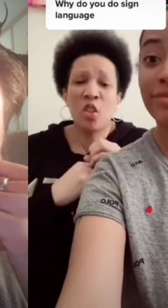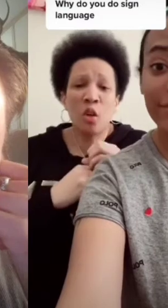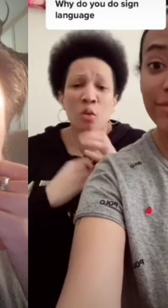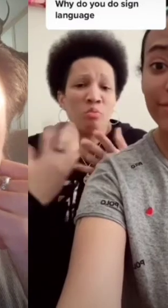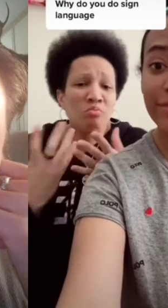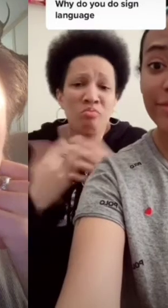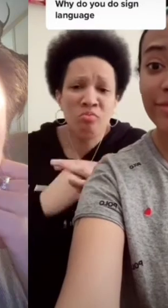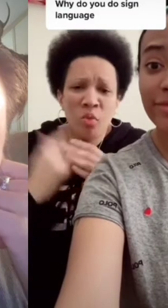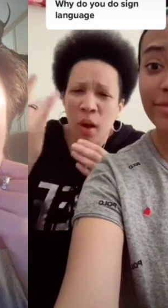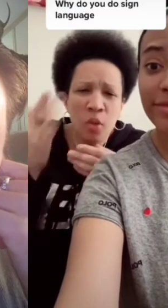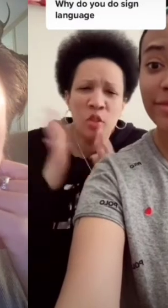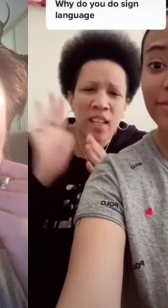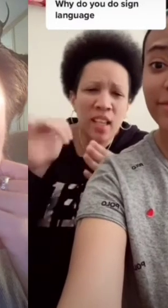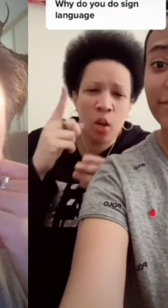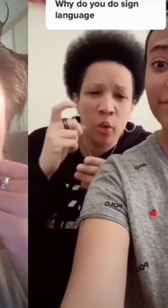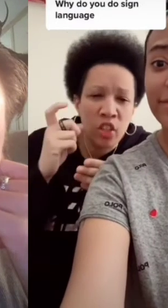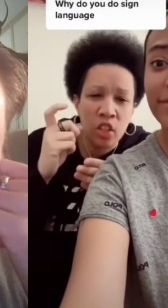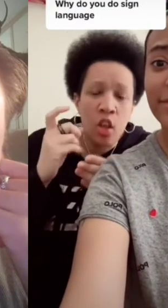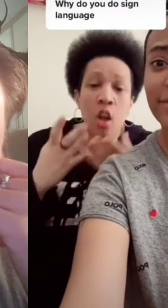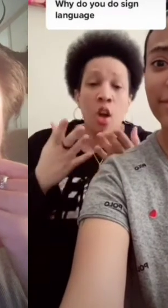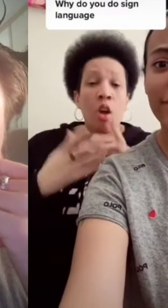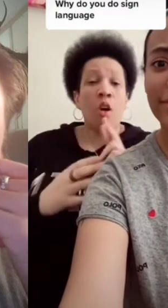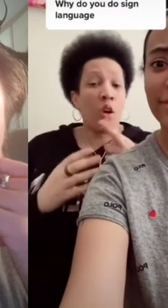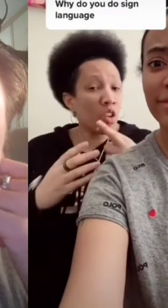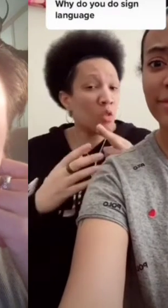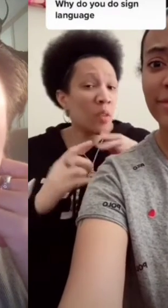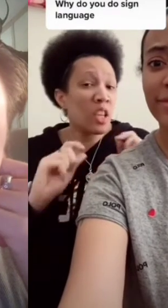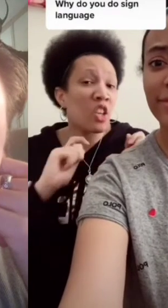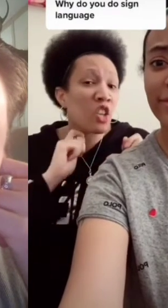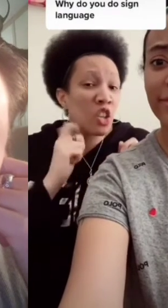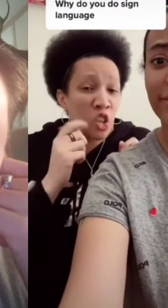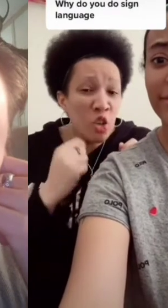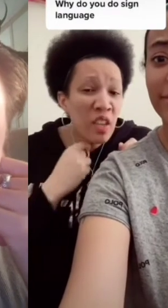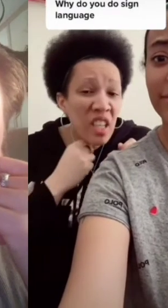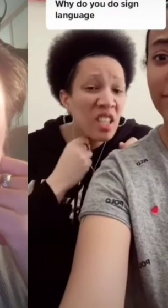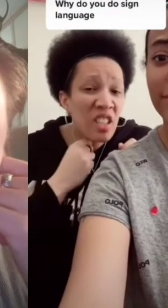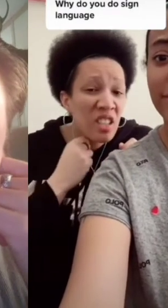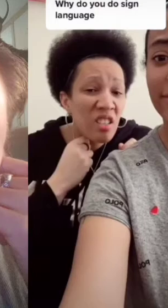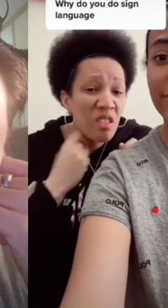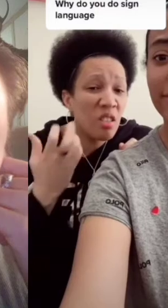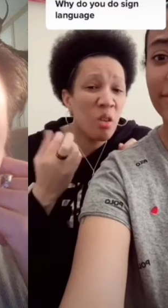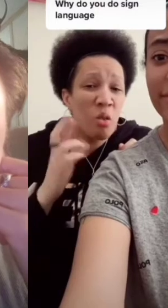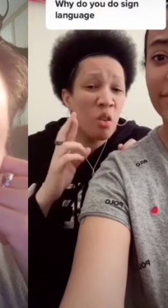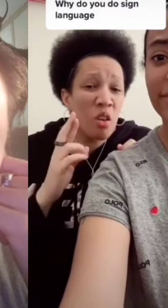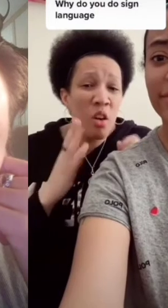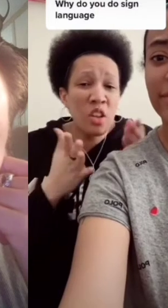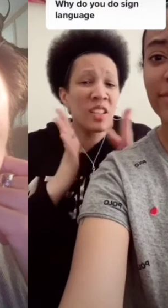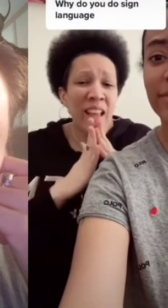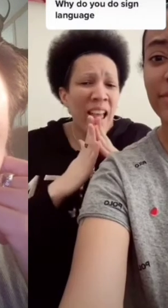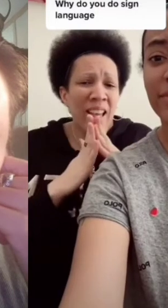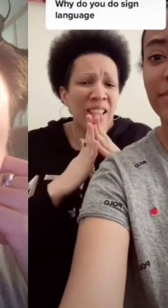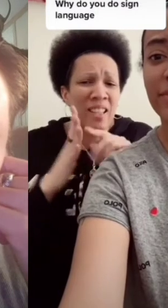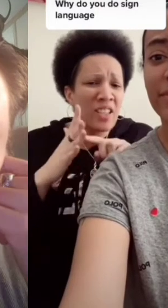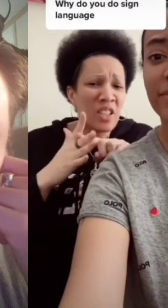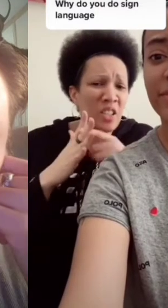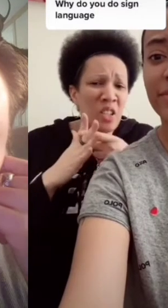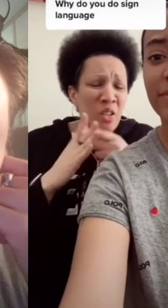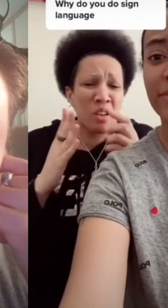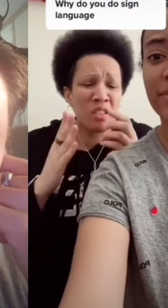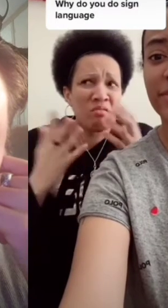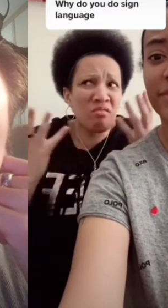this person. So why would you ask that question? Yeah that's what I want to know. Are you Or are you just asking